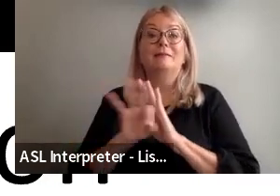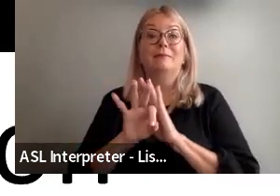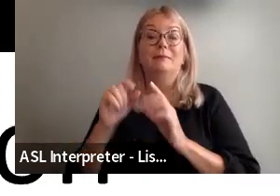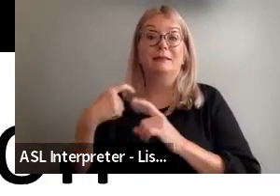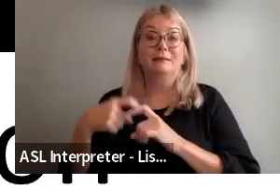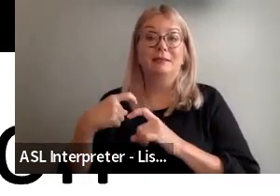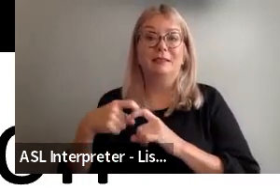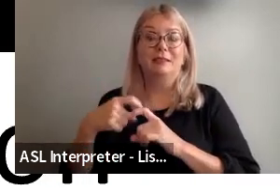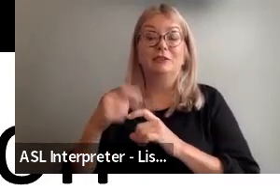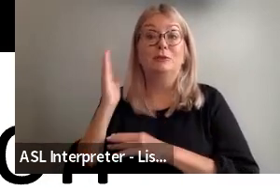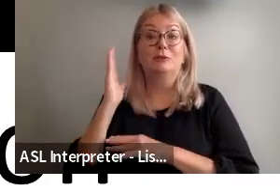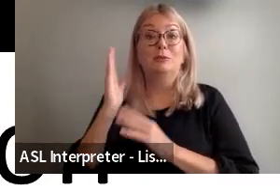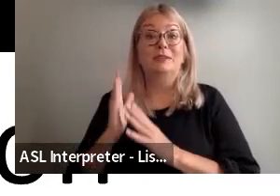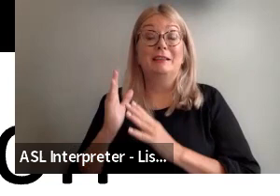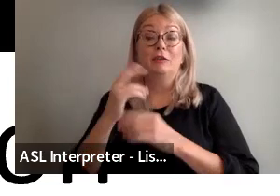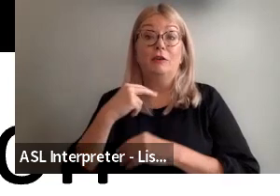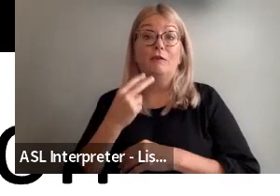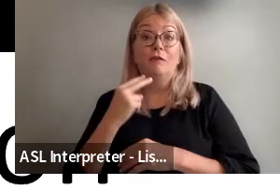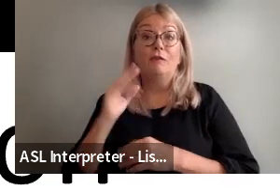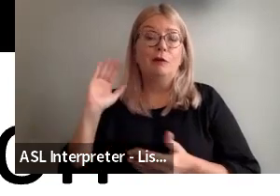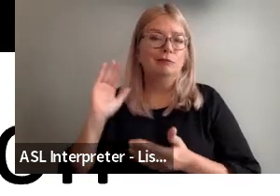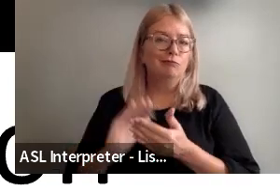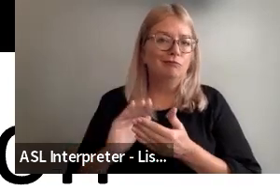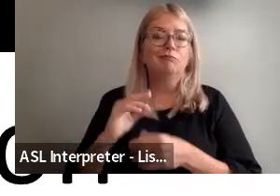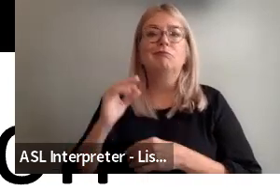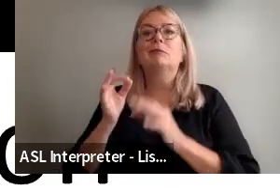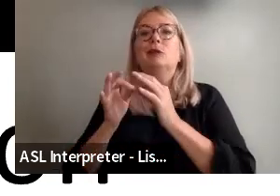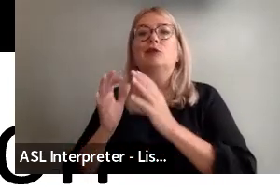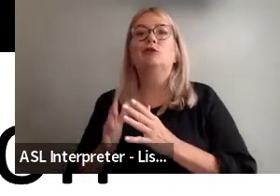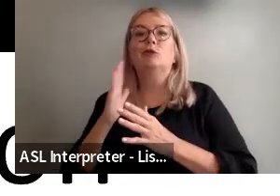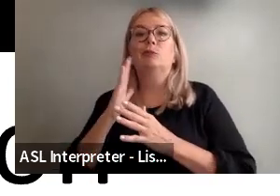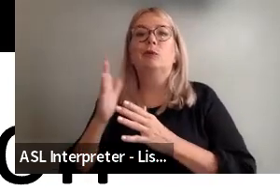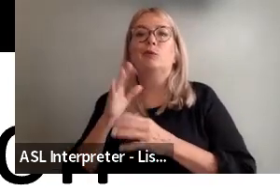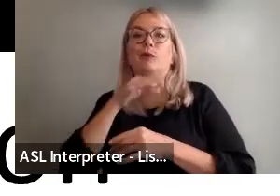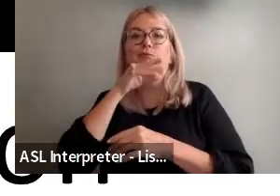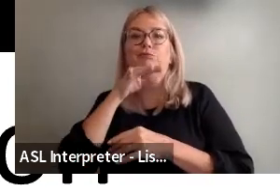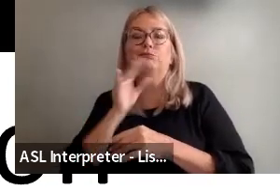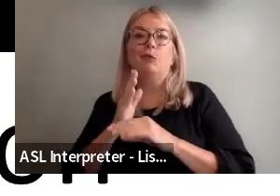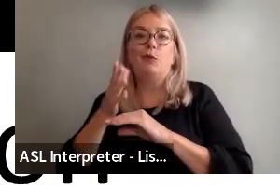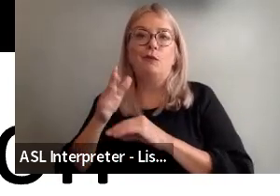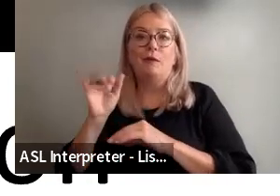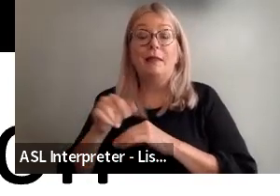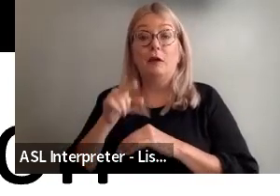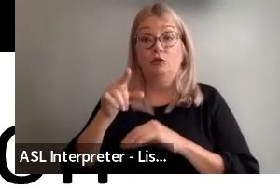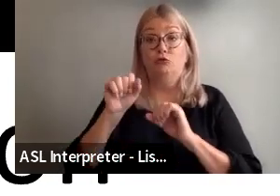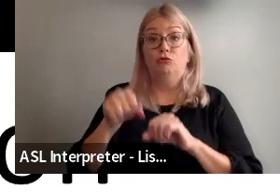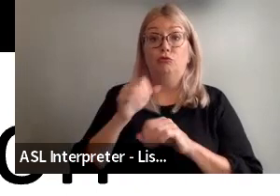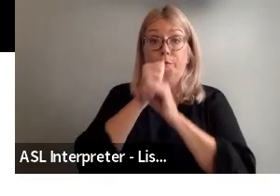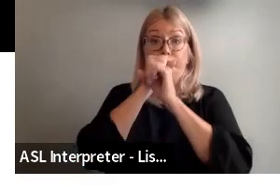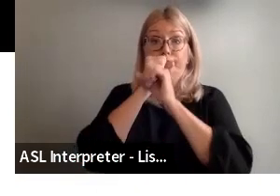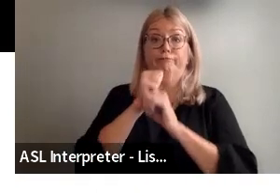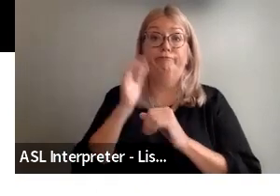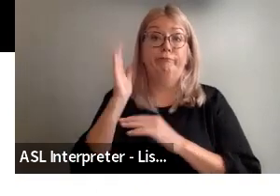The presenter's voice will be lowered while the interpreter speaks over it. You can choose to mute the presenter if you prefer.